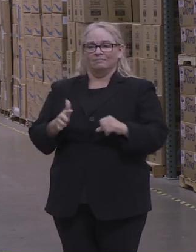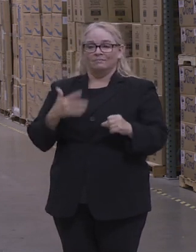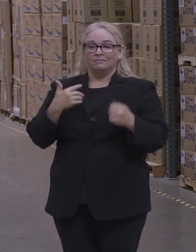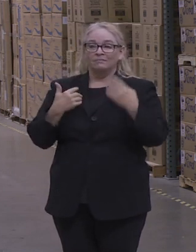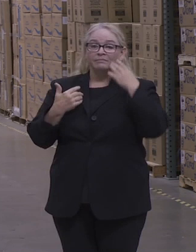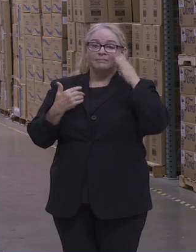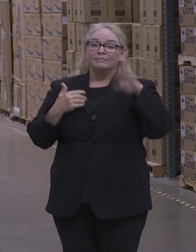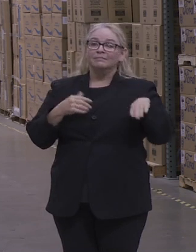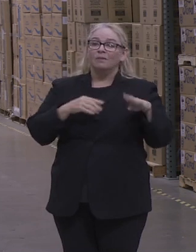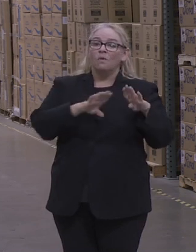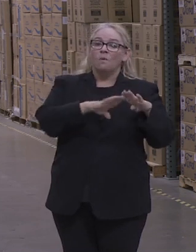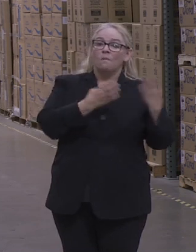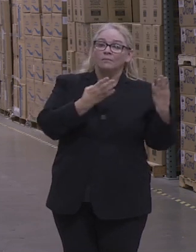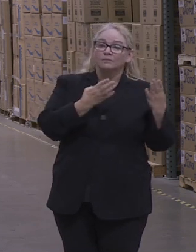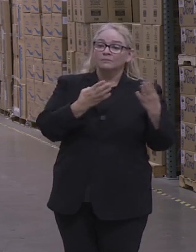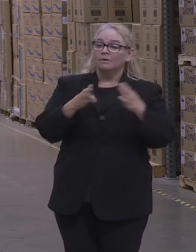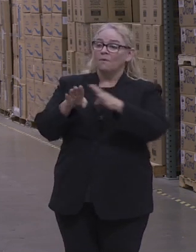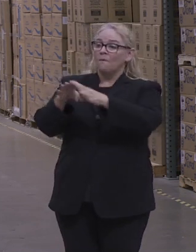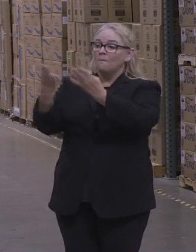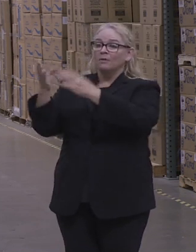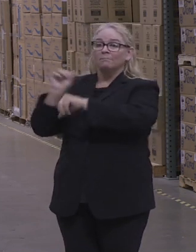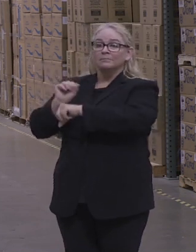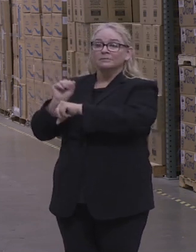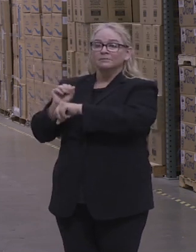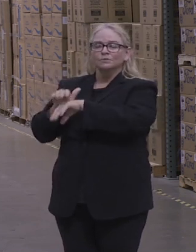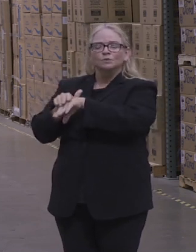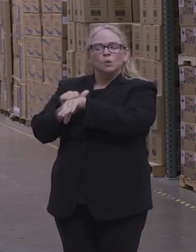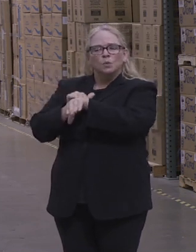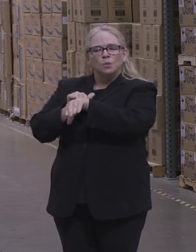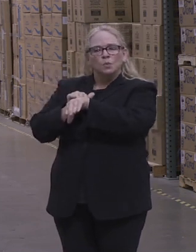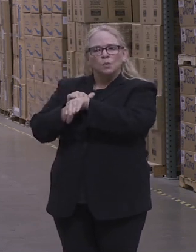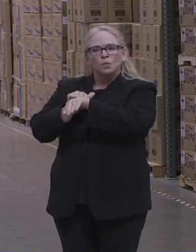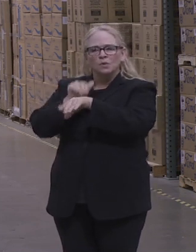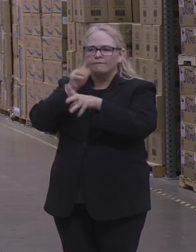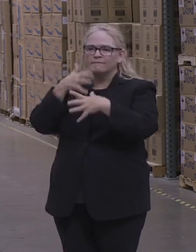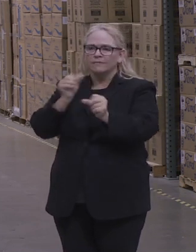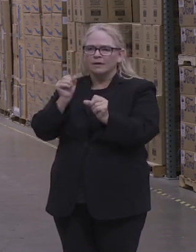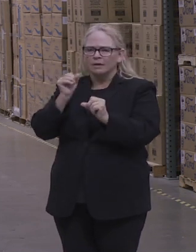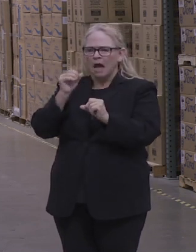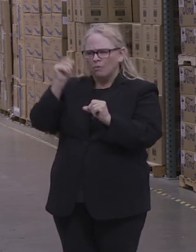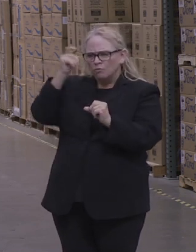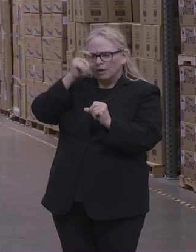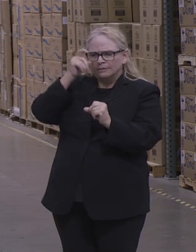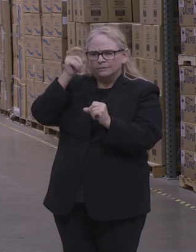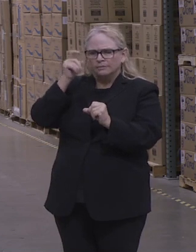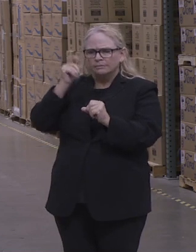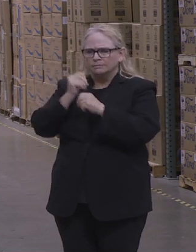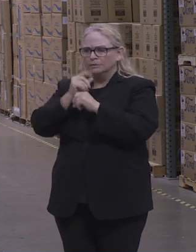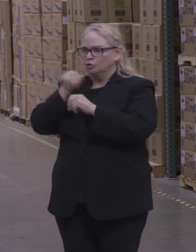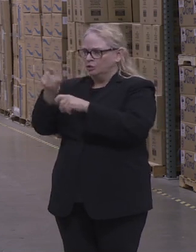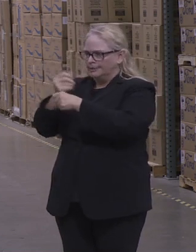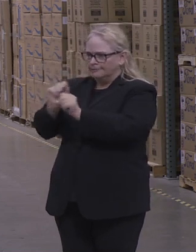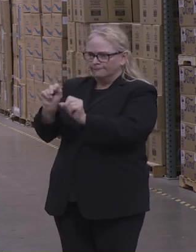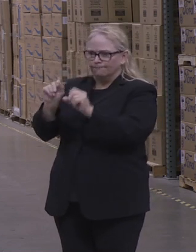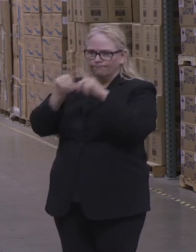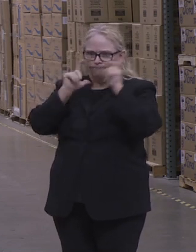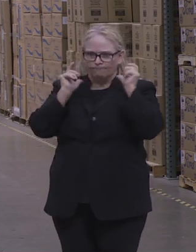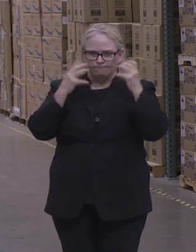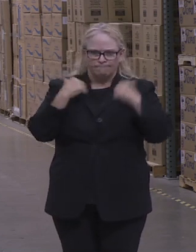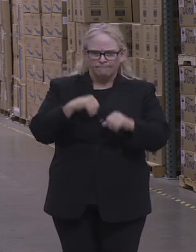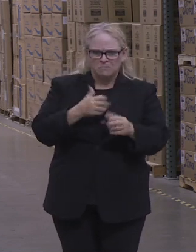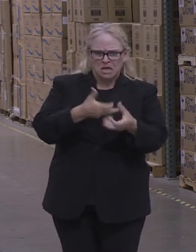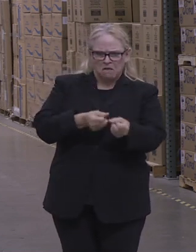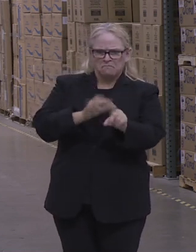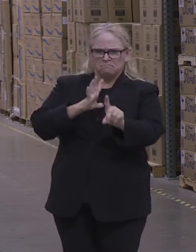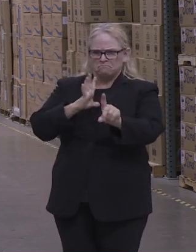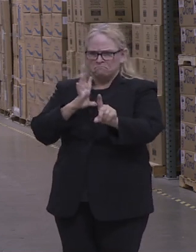in a strategic and phased approach, we needed to maintain a level of safety and confidence for our healthcare